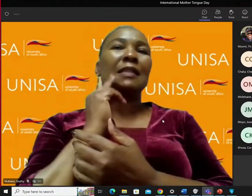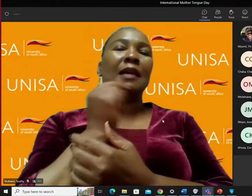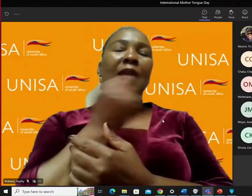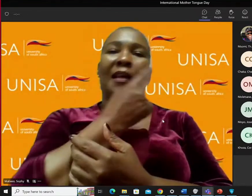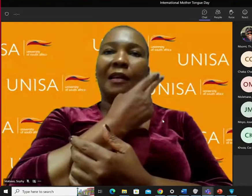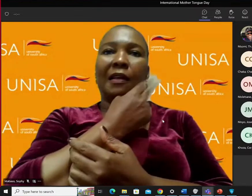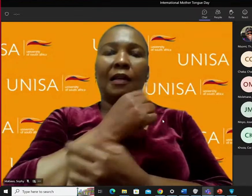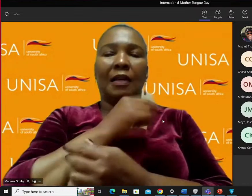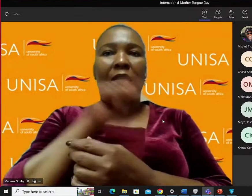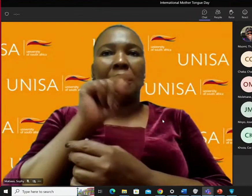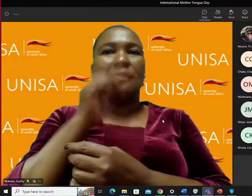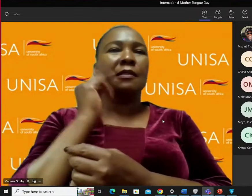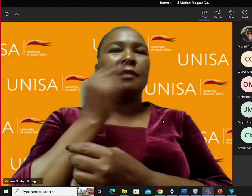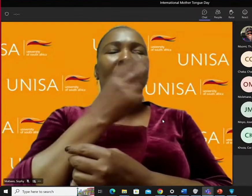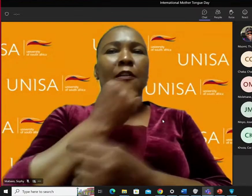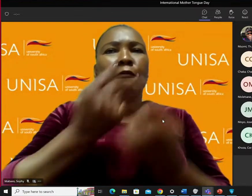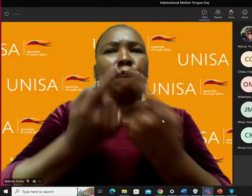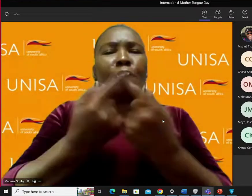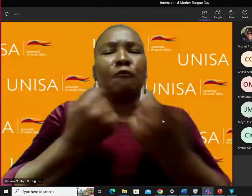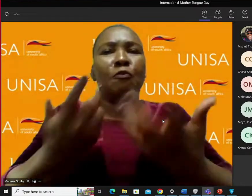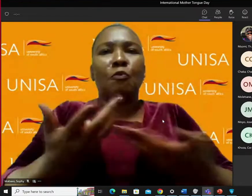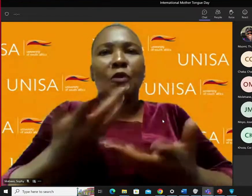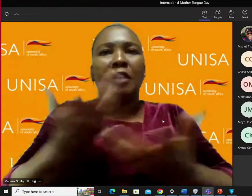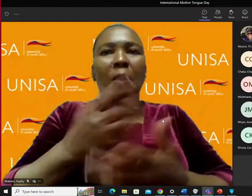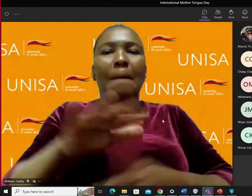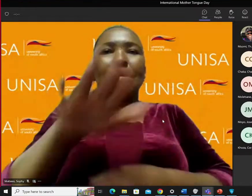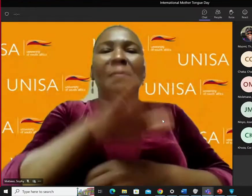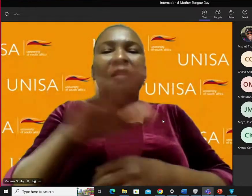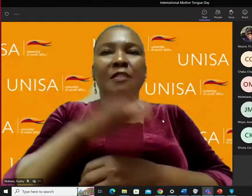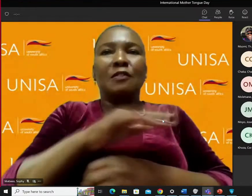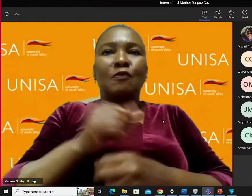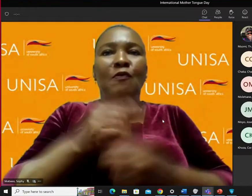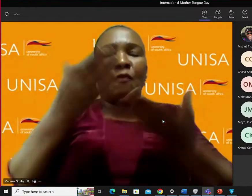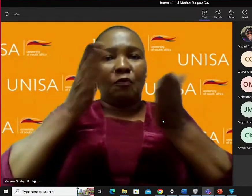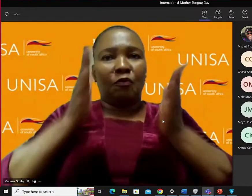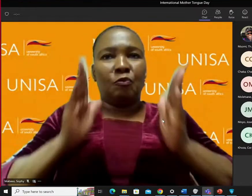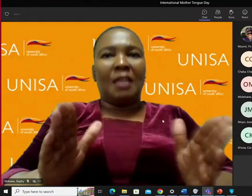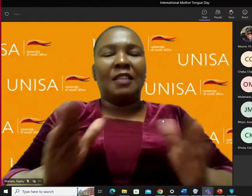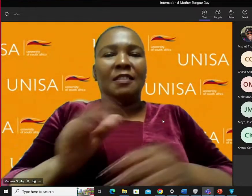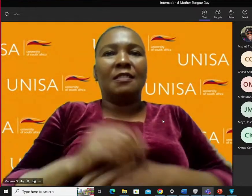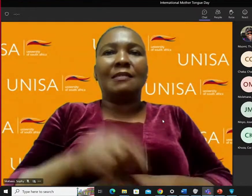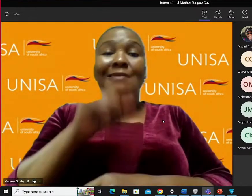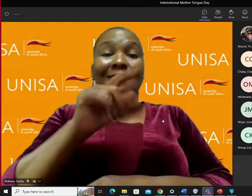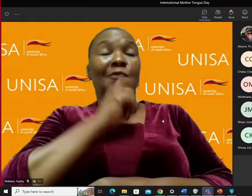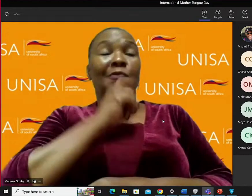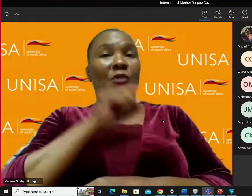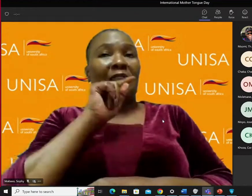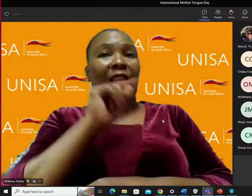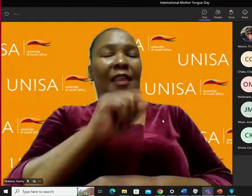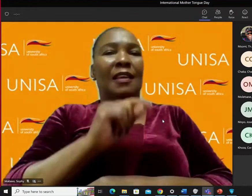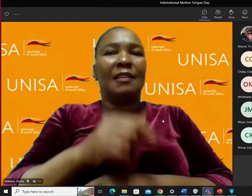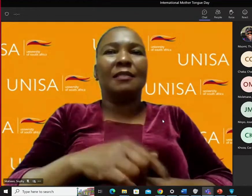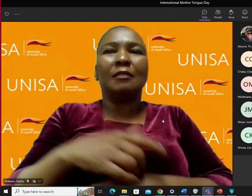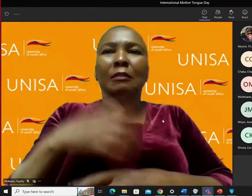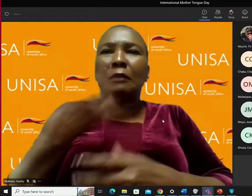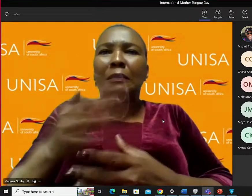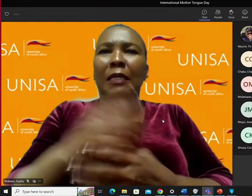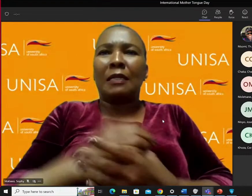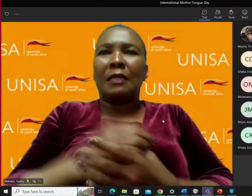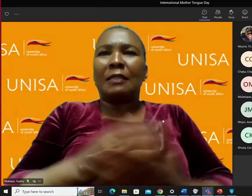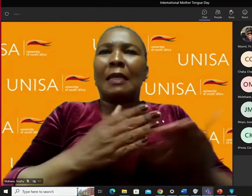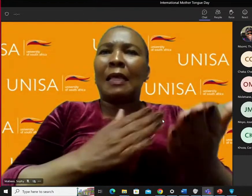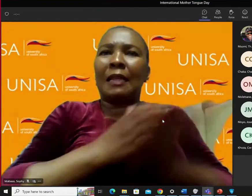it's kindness from a place of Ubuntu. So using those, you know, fundamental